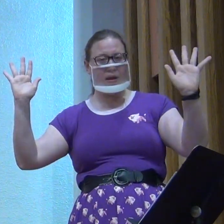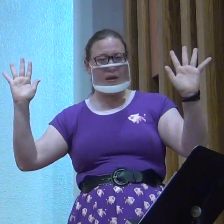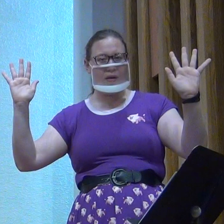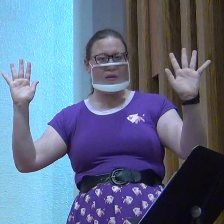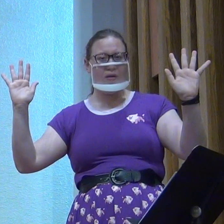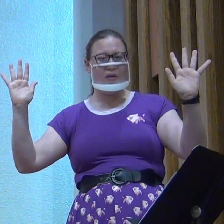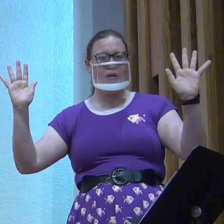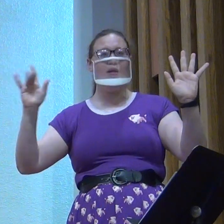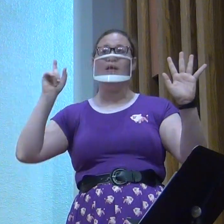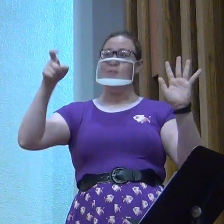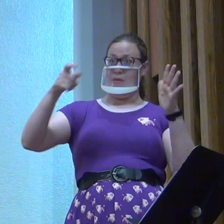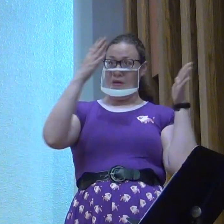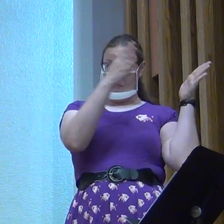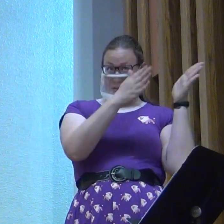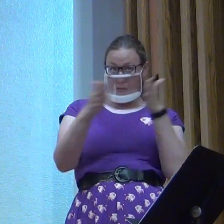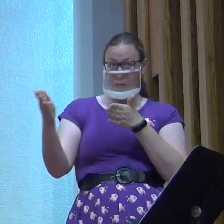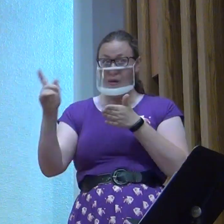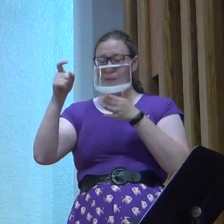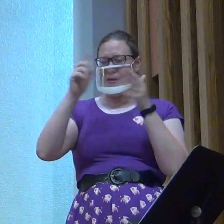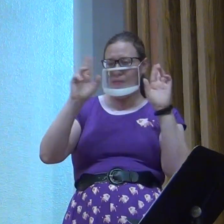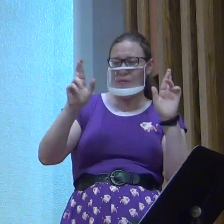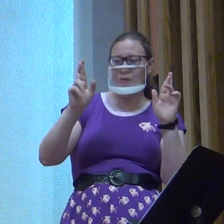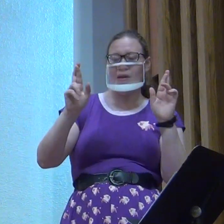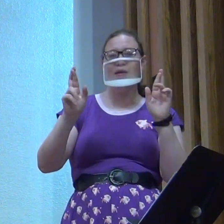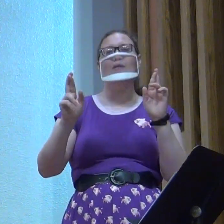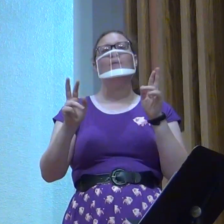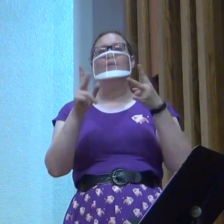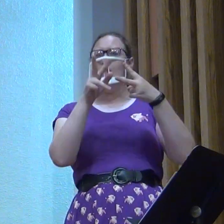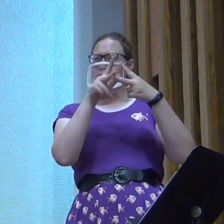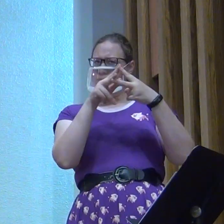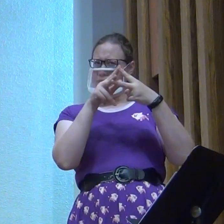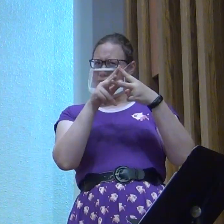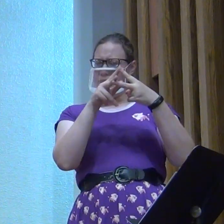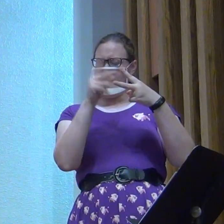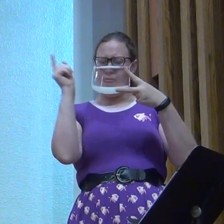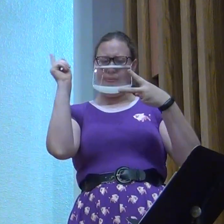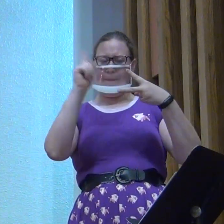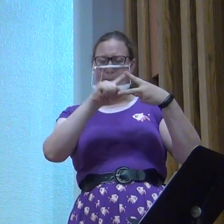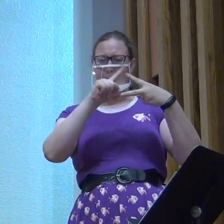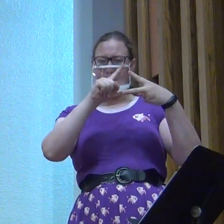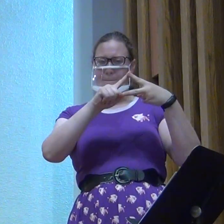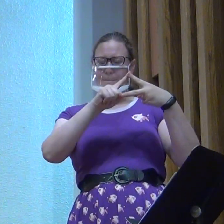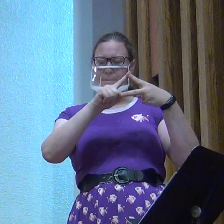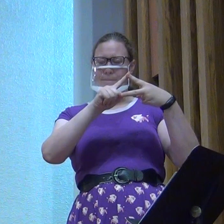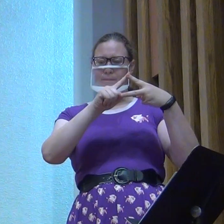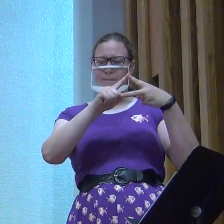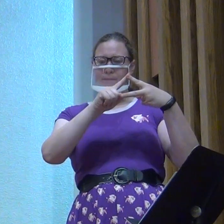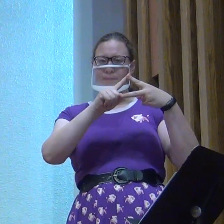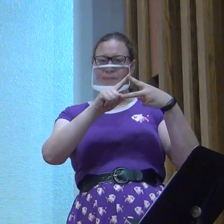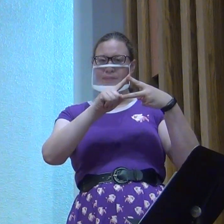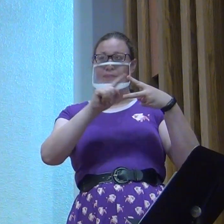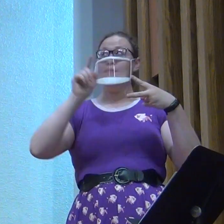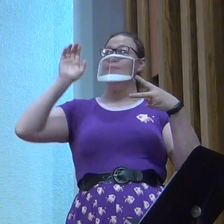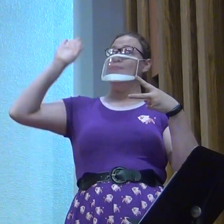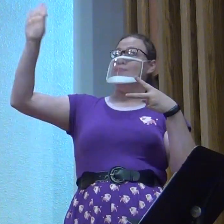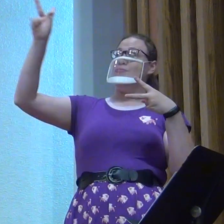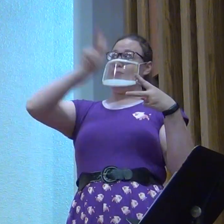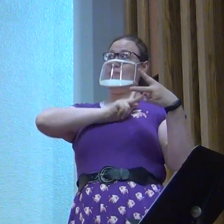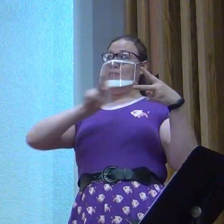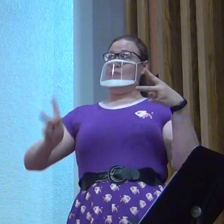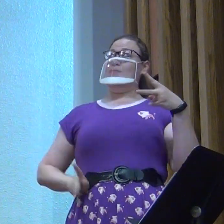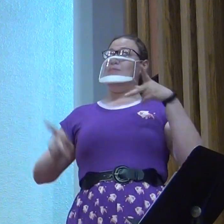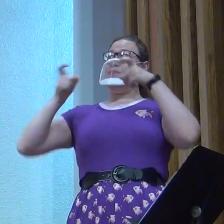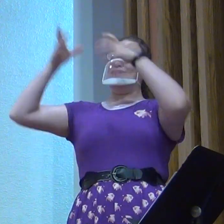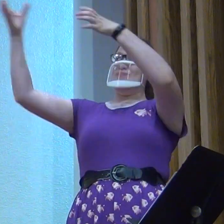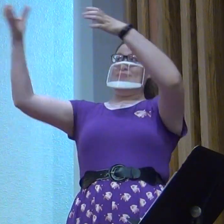being prepared. Now, two things. First of which, the kingdom is